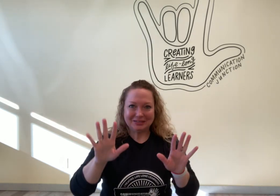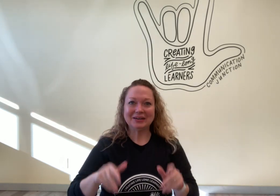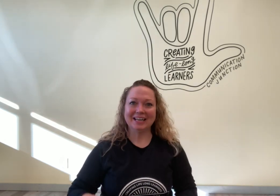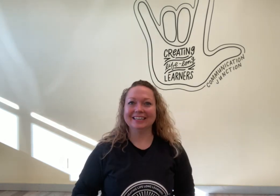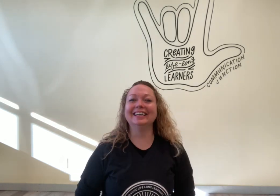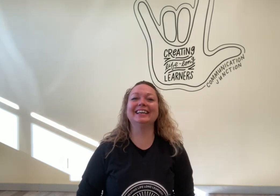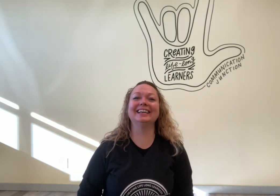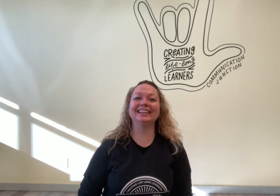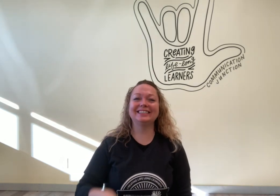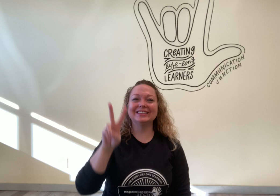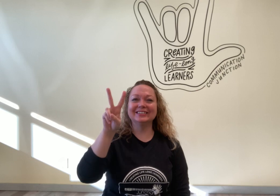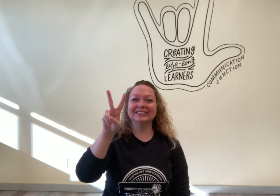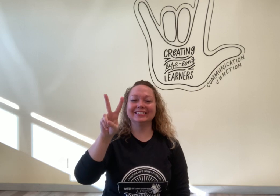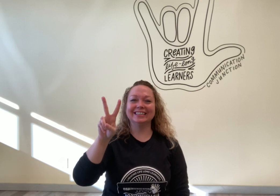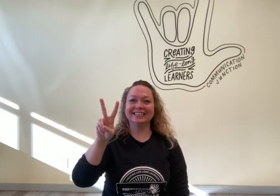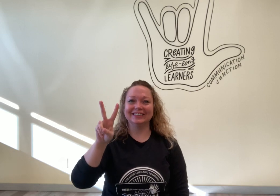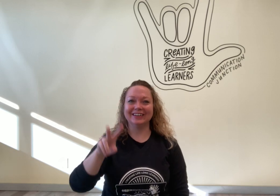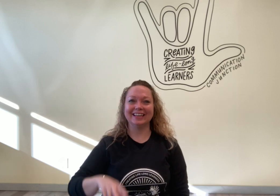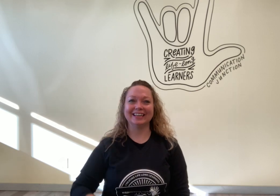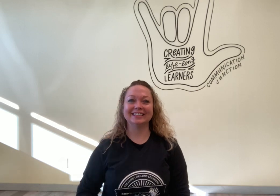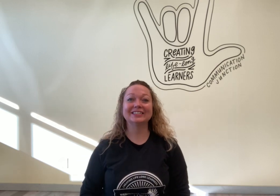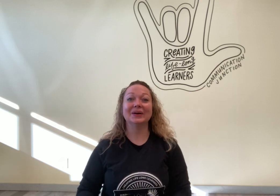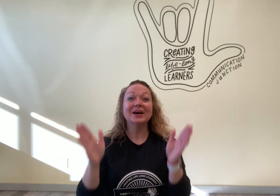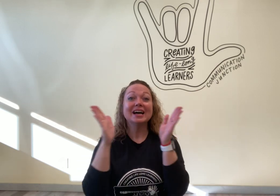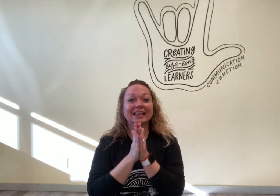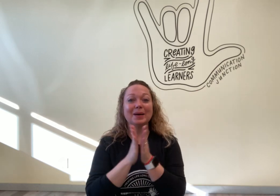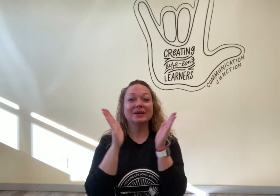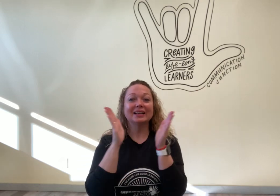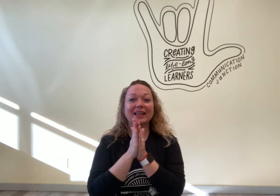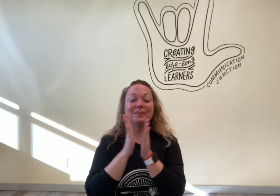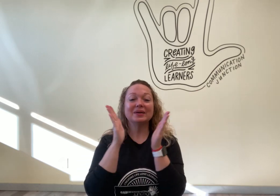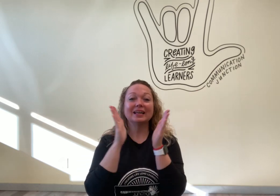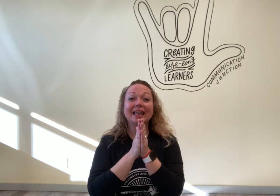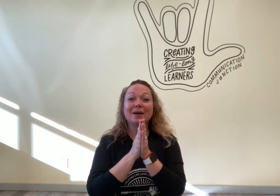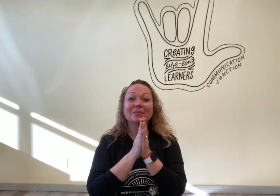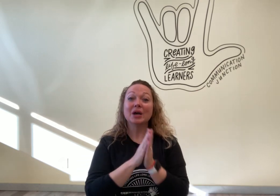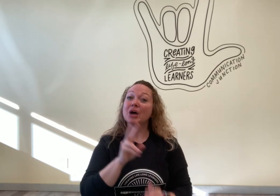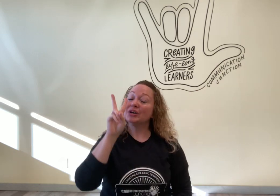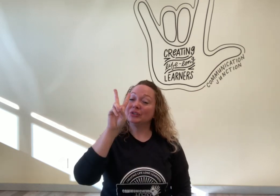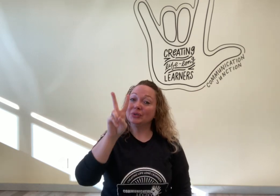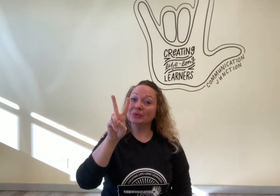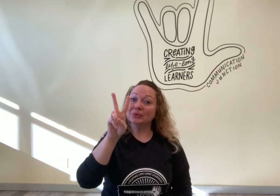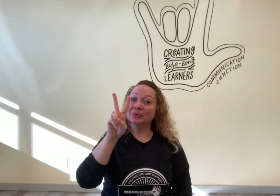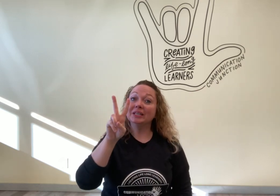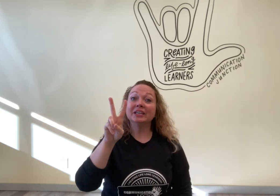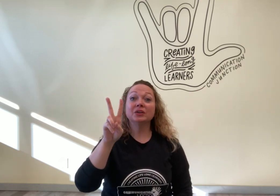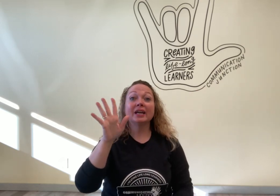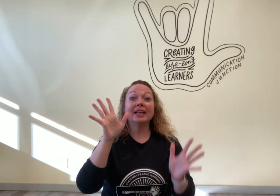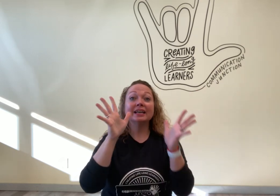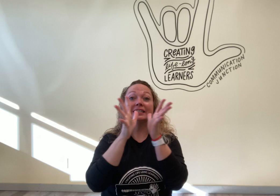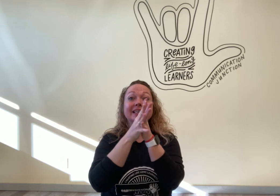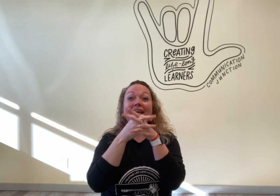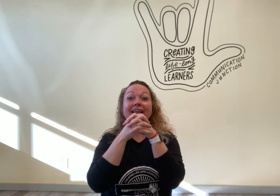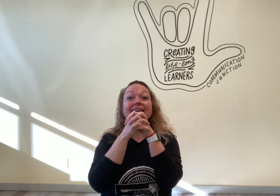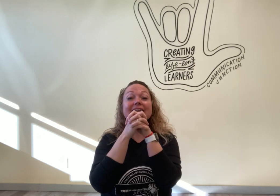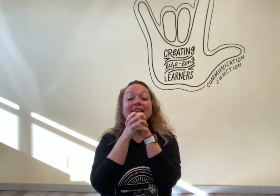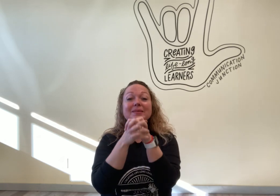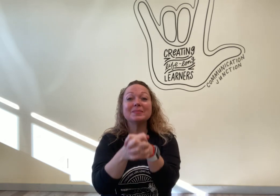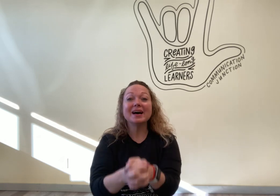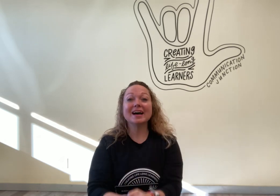again. 2 little hands go clap, clap, clap. 2 little hands lay in my